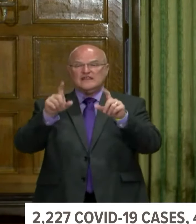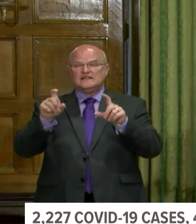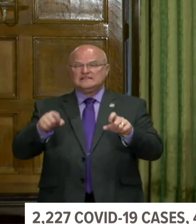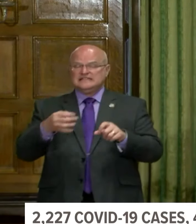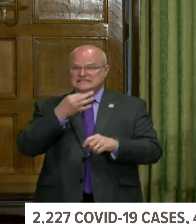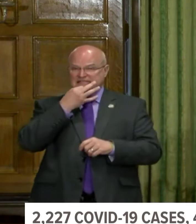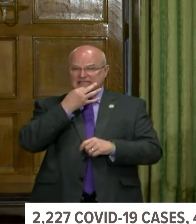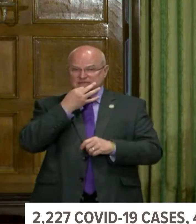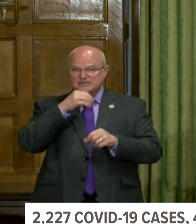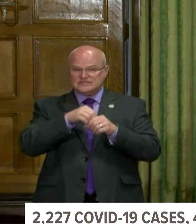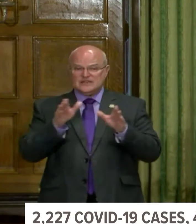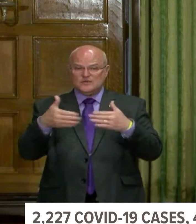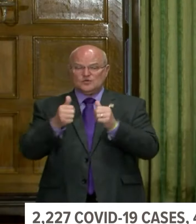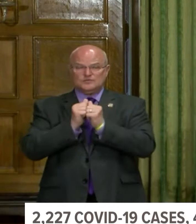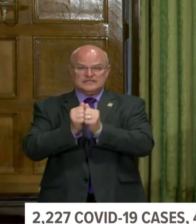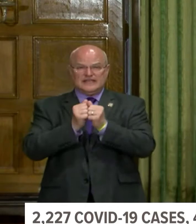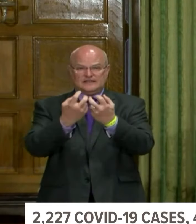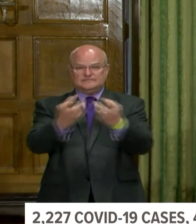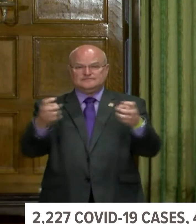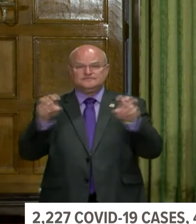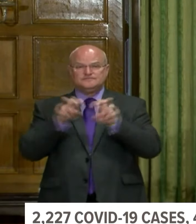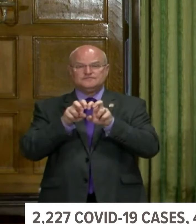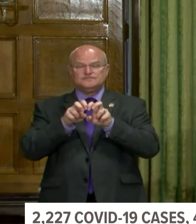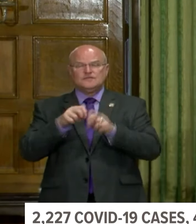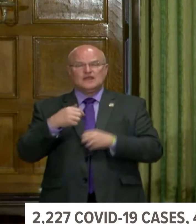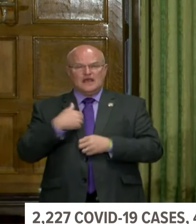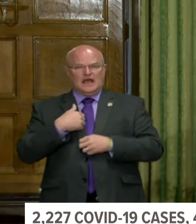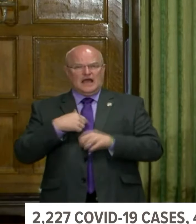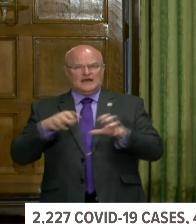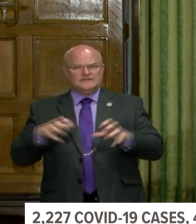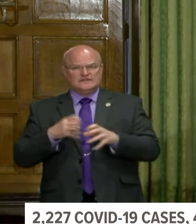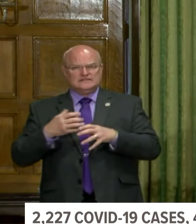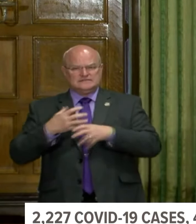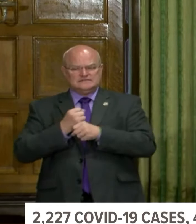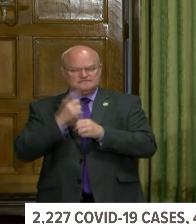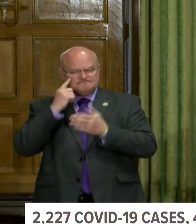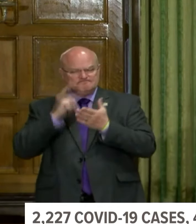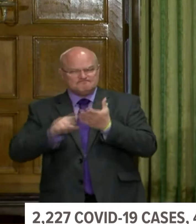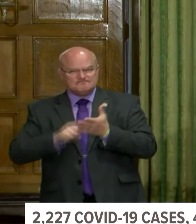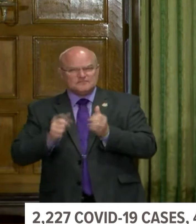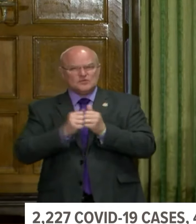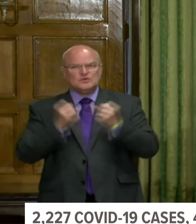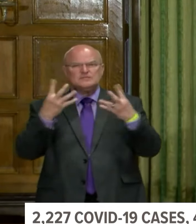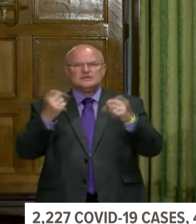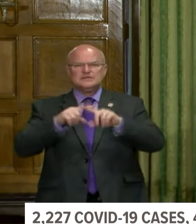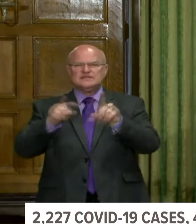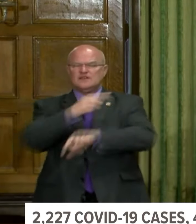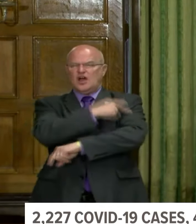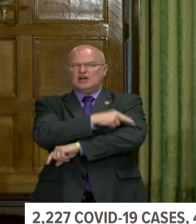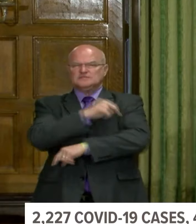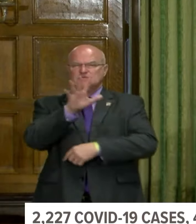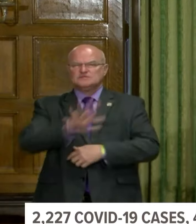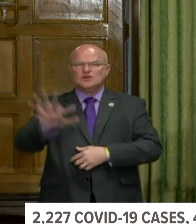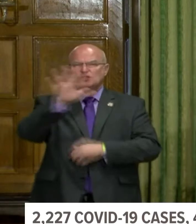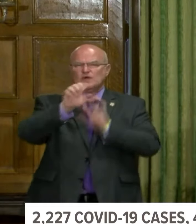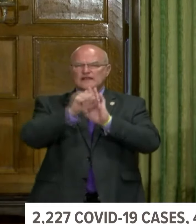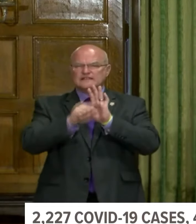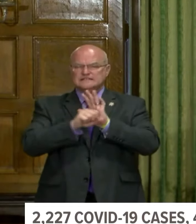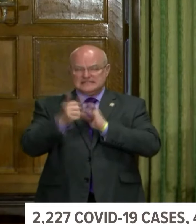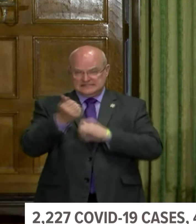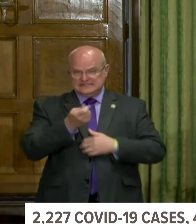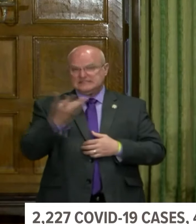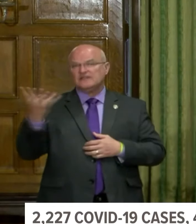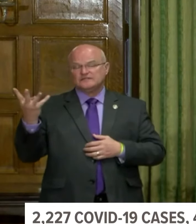testing experts in the room together. I've done some brief checking with a lot of hospitals around the state, a number